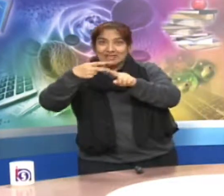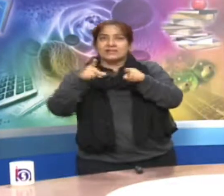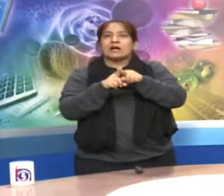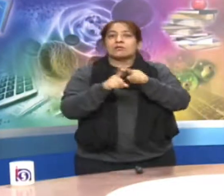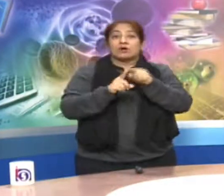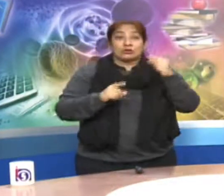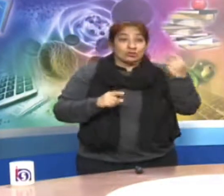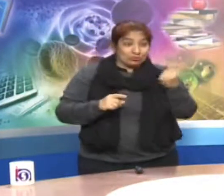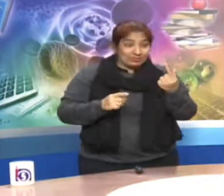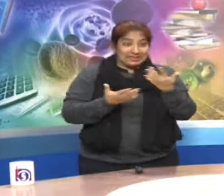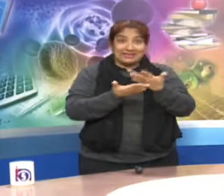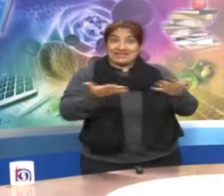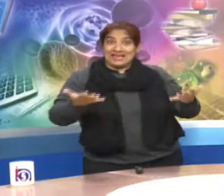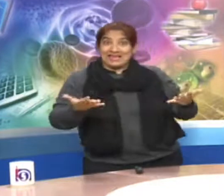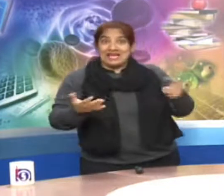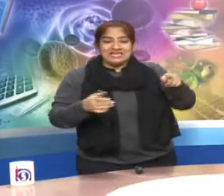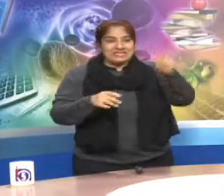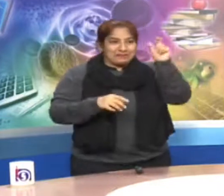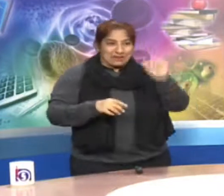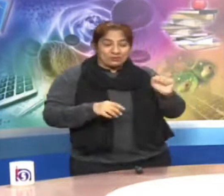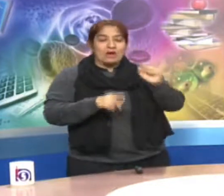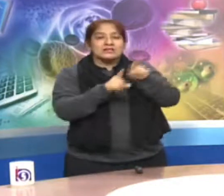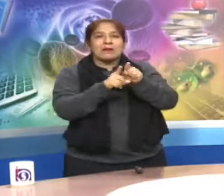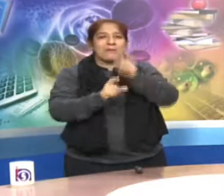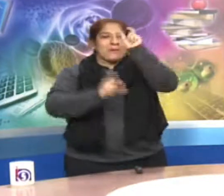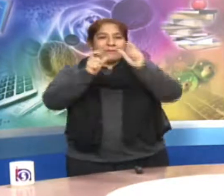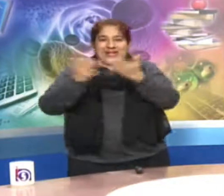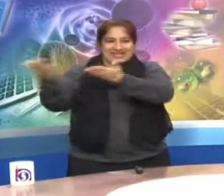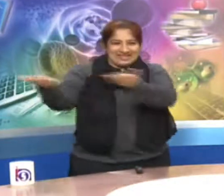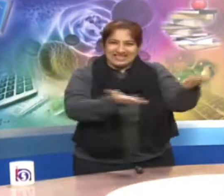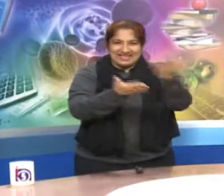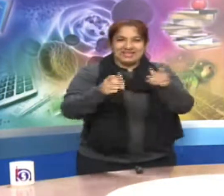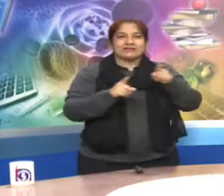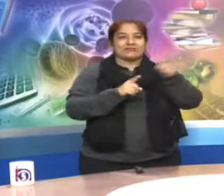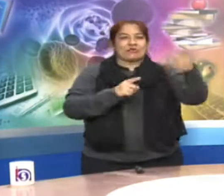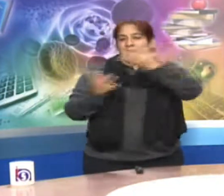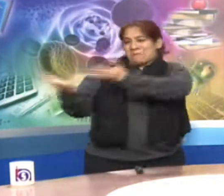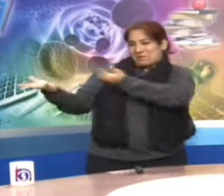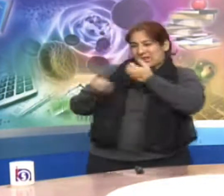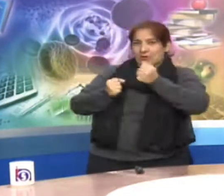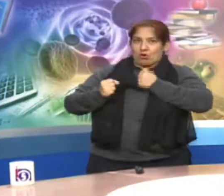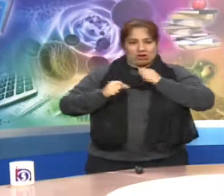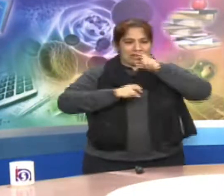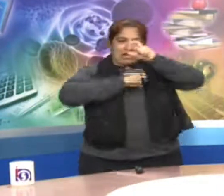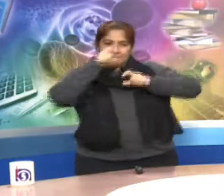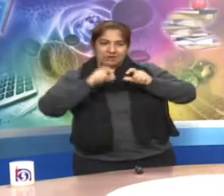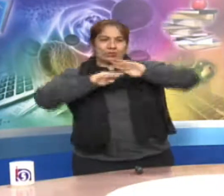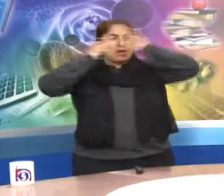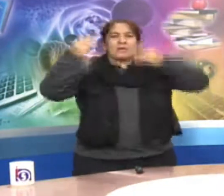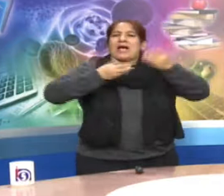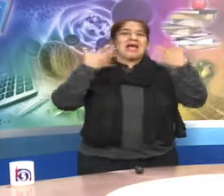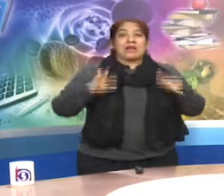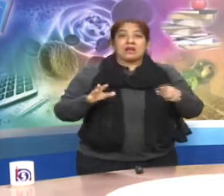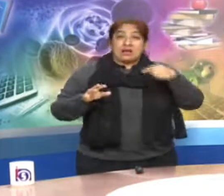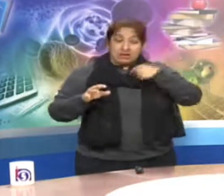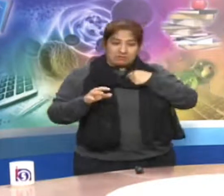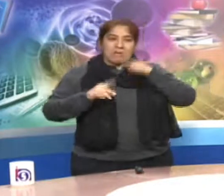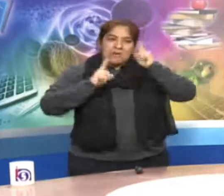Second will be consumer satisfaction. So what do you think is consumer satisfaction? When the